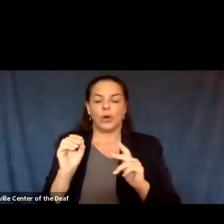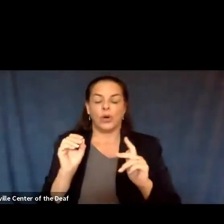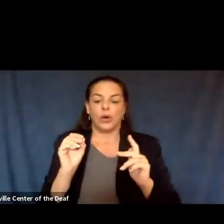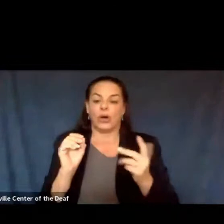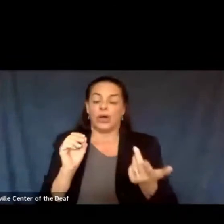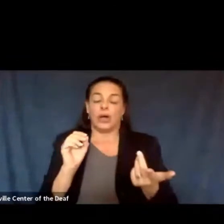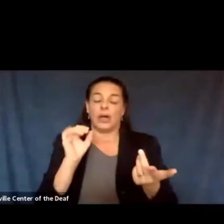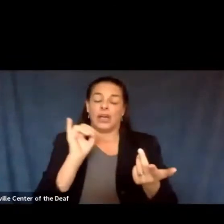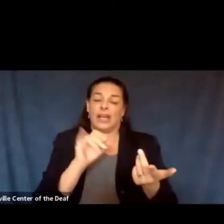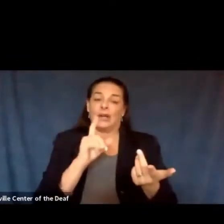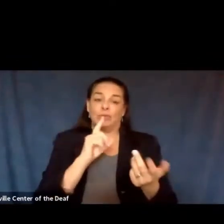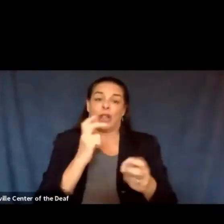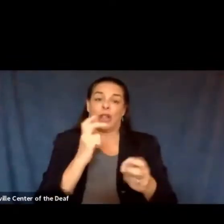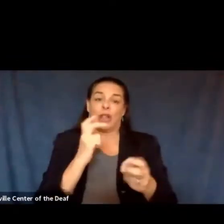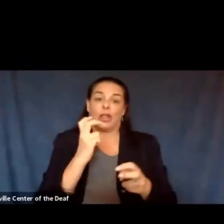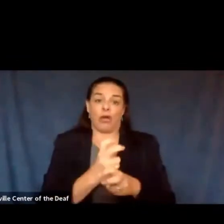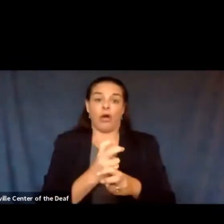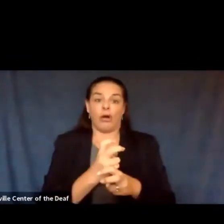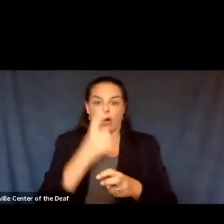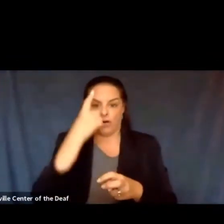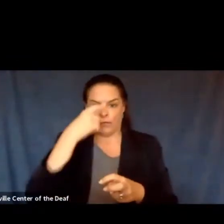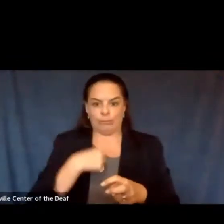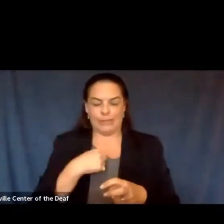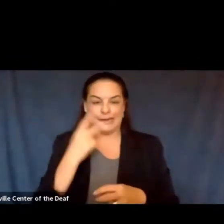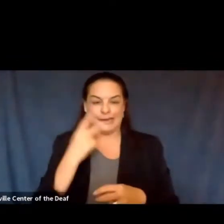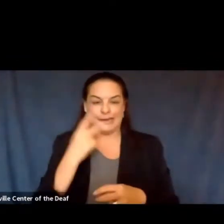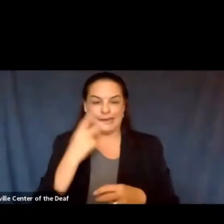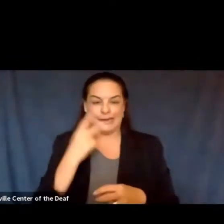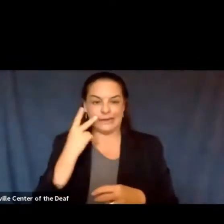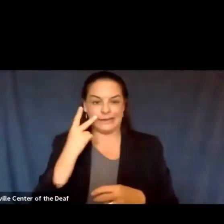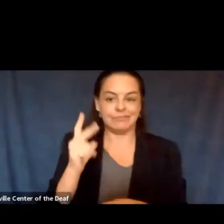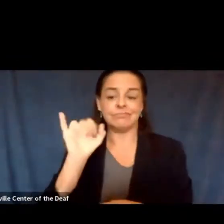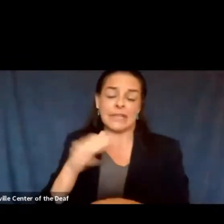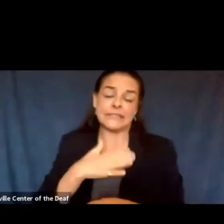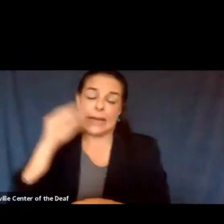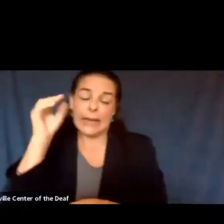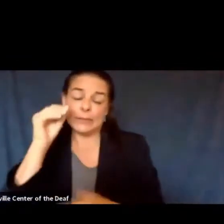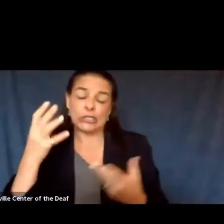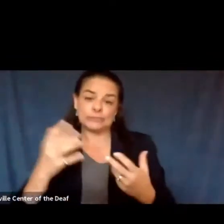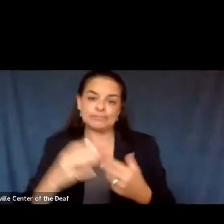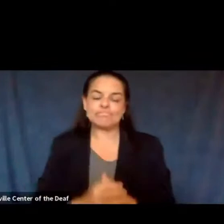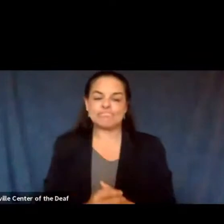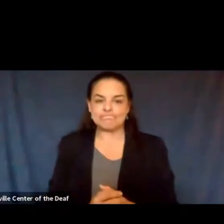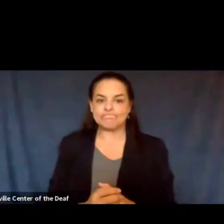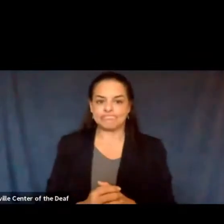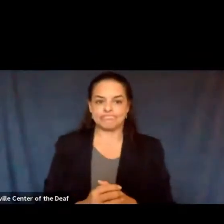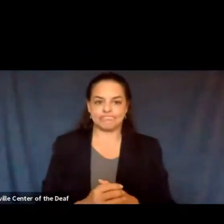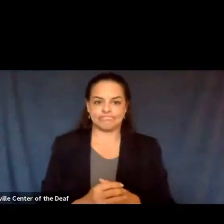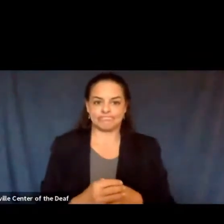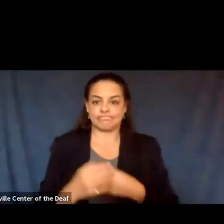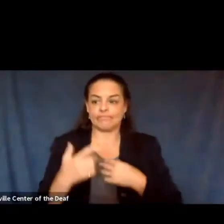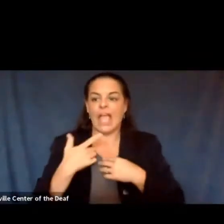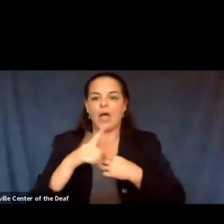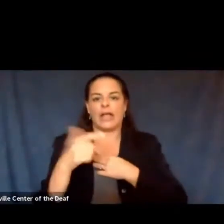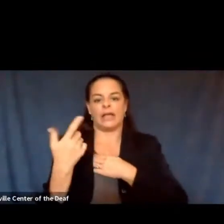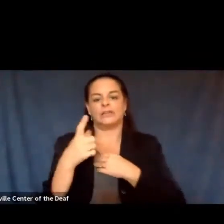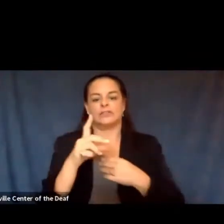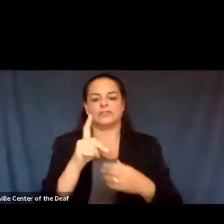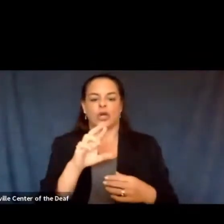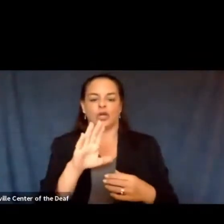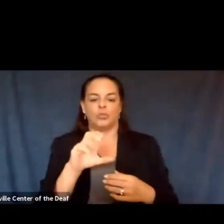it was a hard thing for me to view. That's my opinion on it. I'll let Dr. B speak.